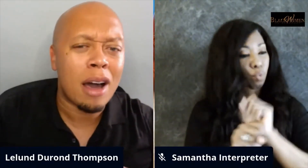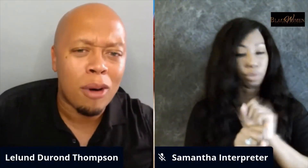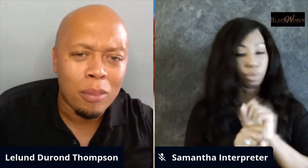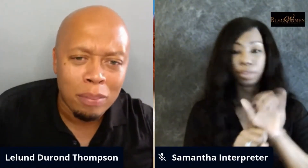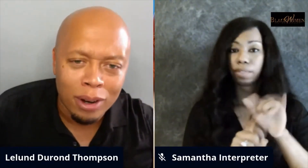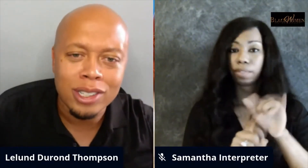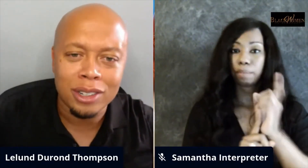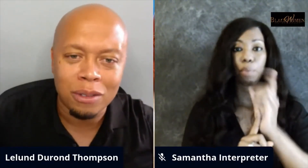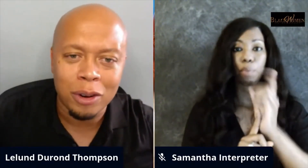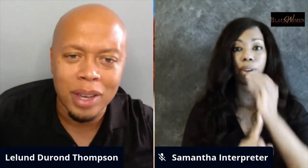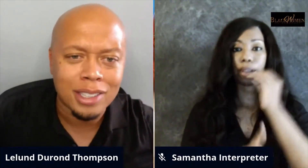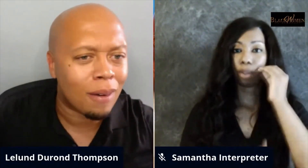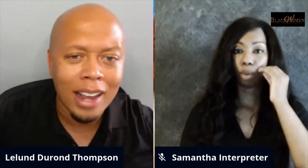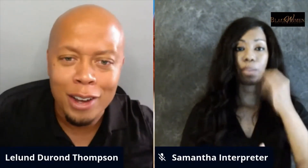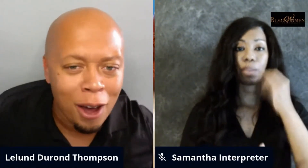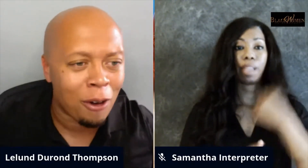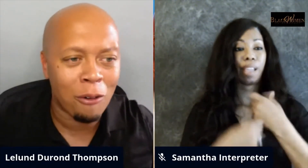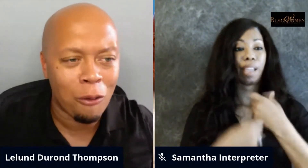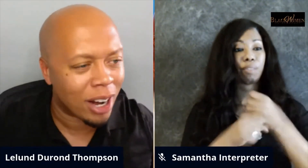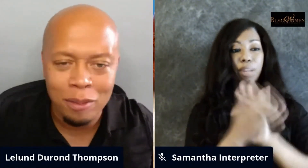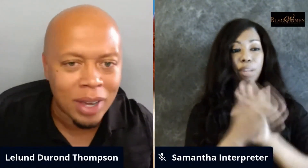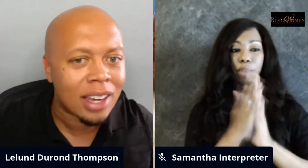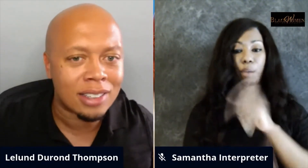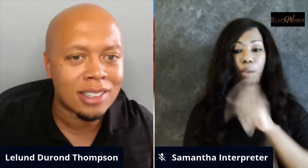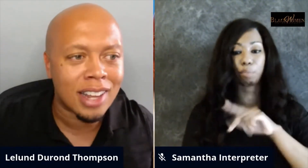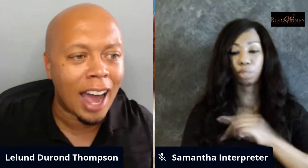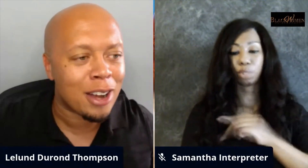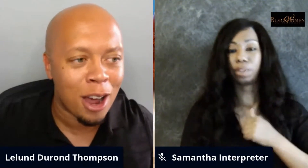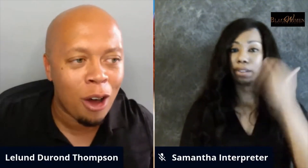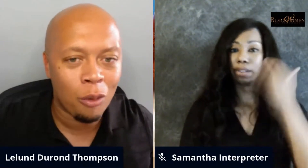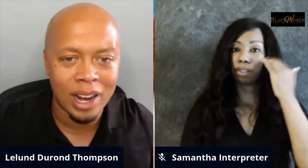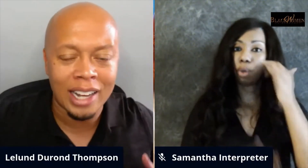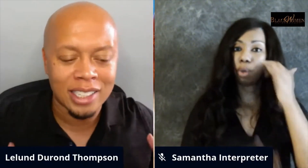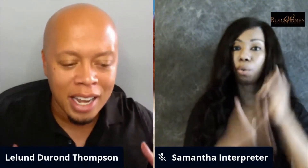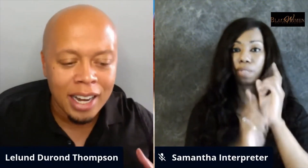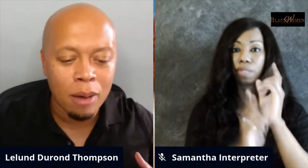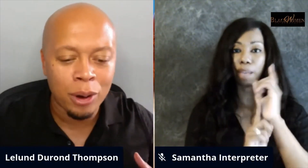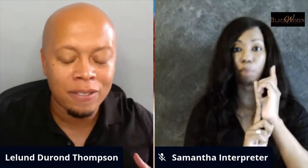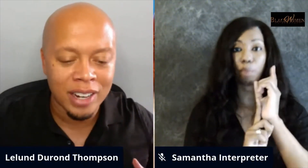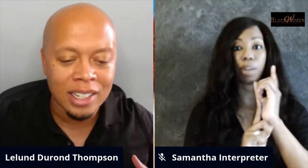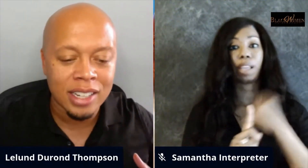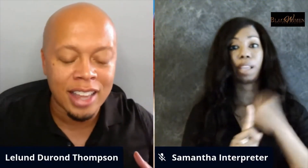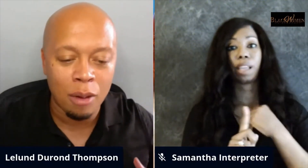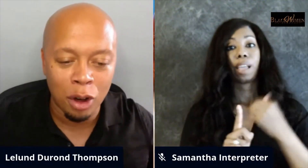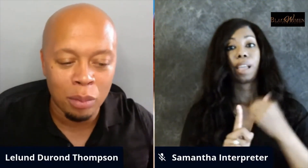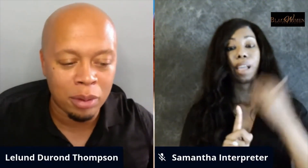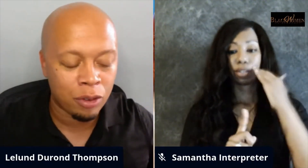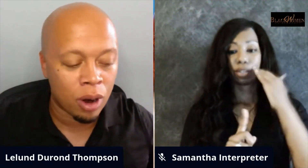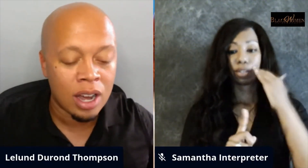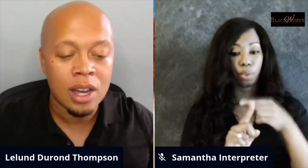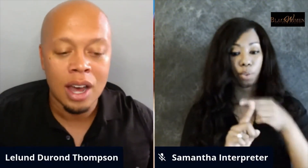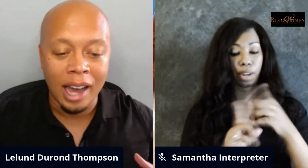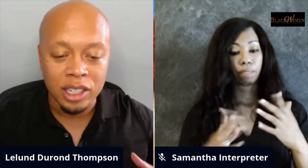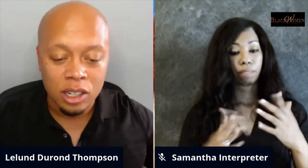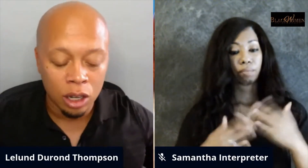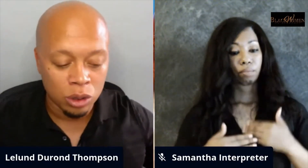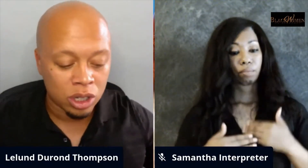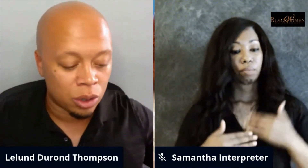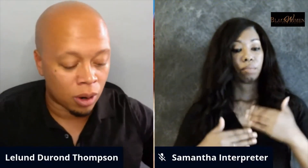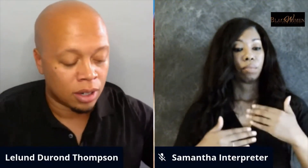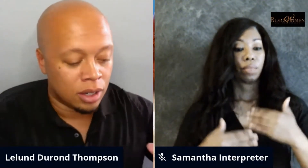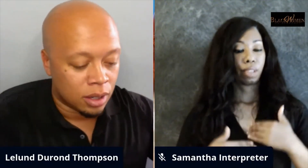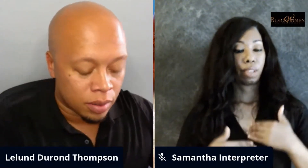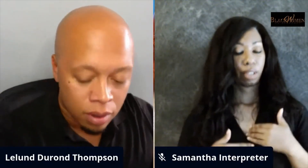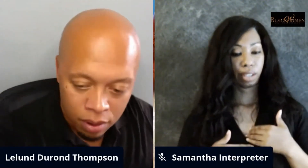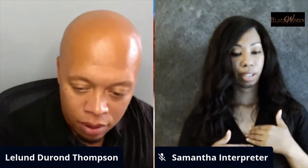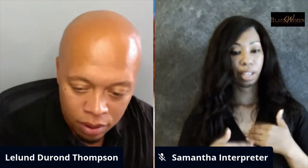made that moment personal for me. So I know what it means. I know when I take that breath and I say that moment before, I just close the